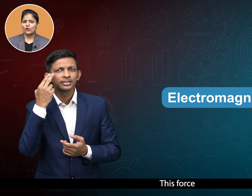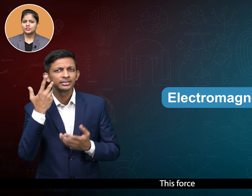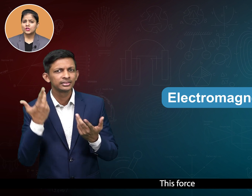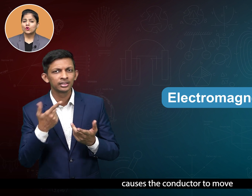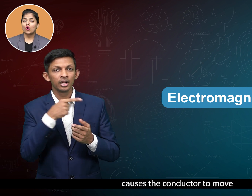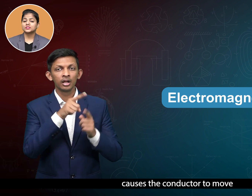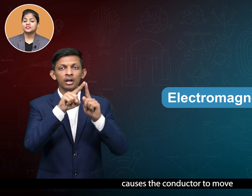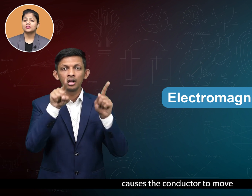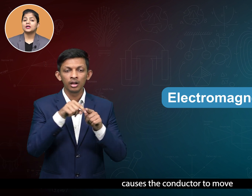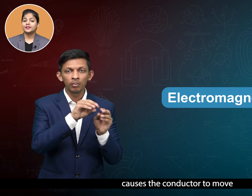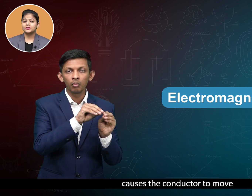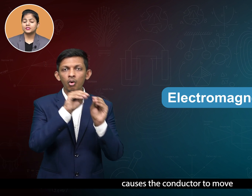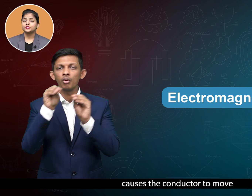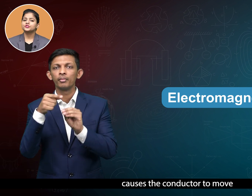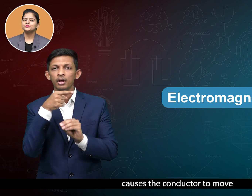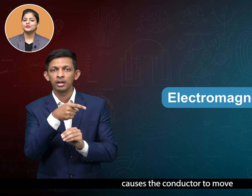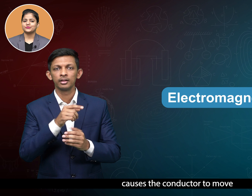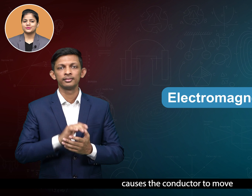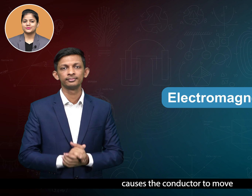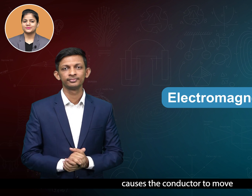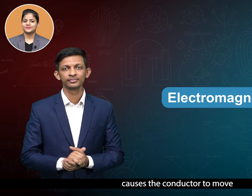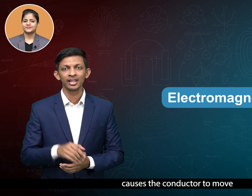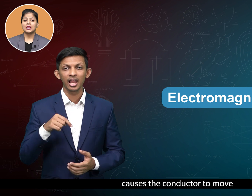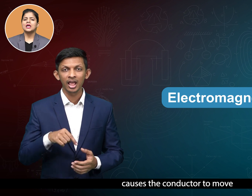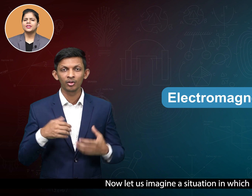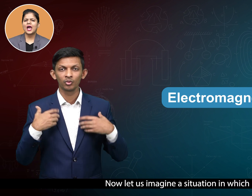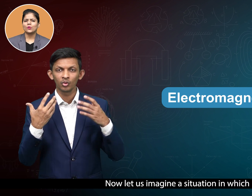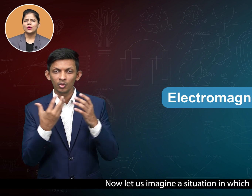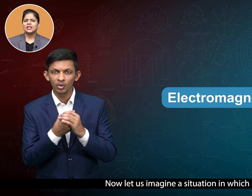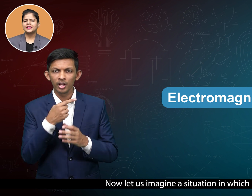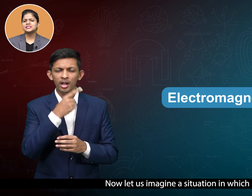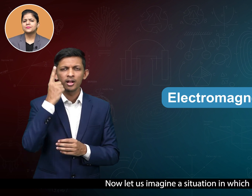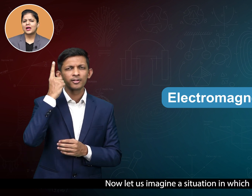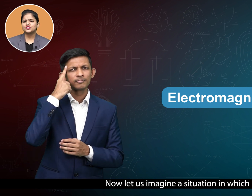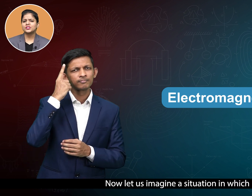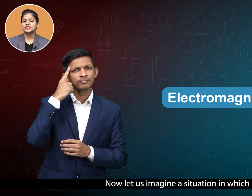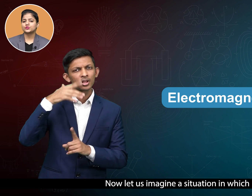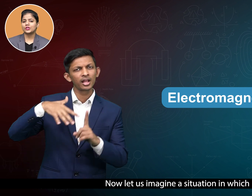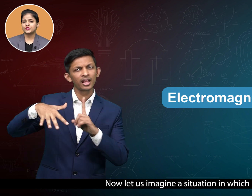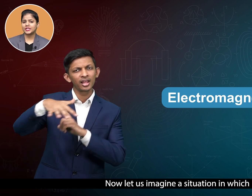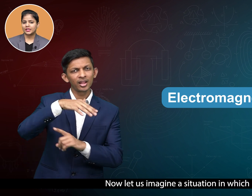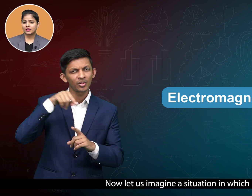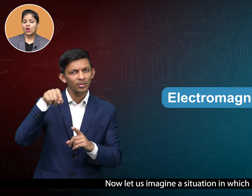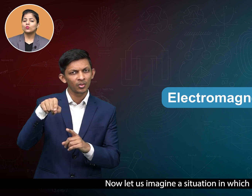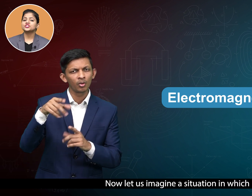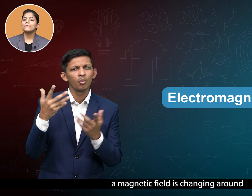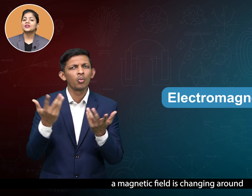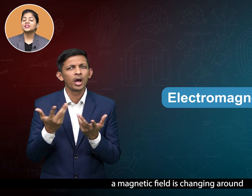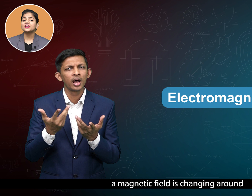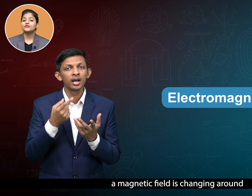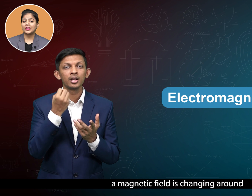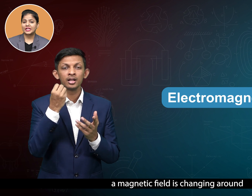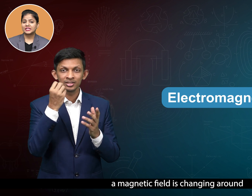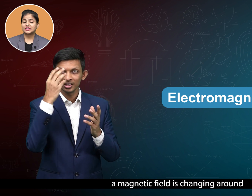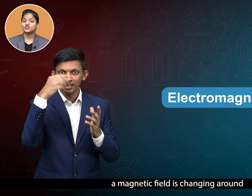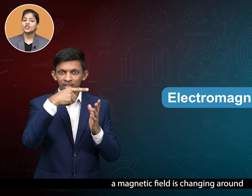This force causes the conductor to move. Now, let us imagine a situation in which a